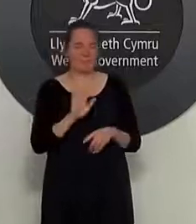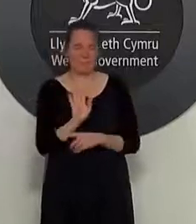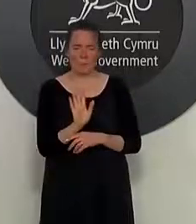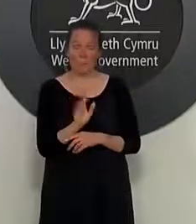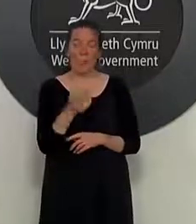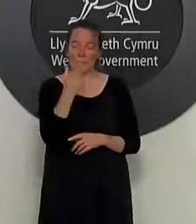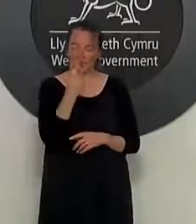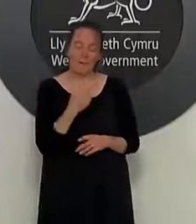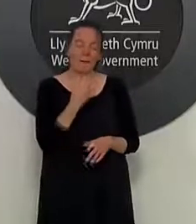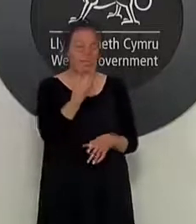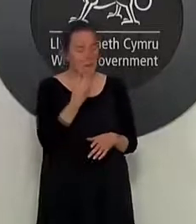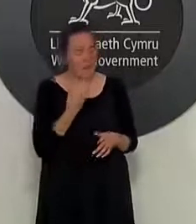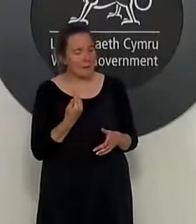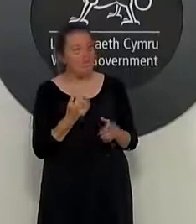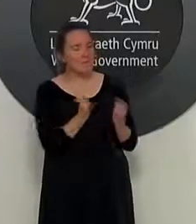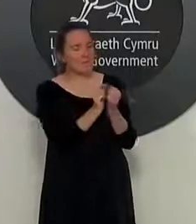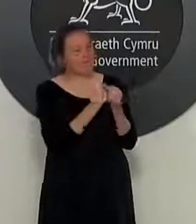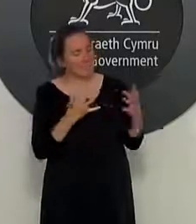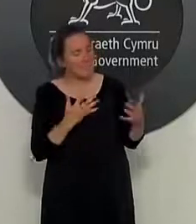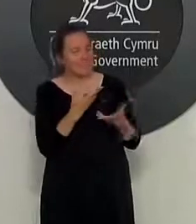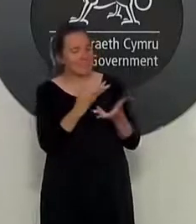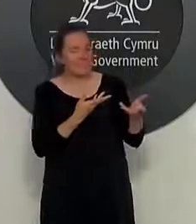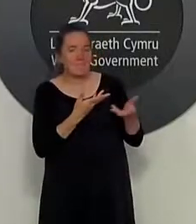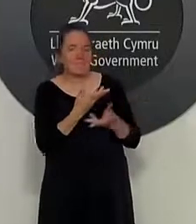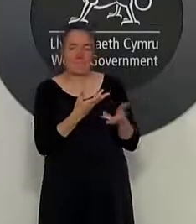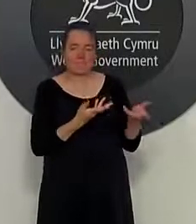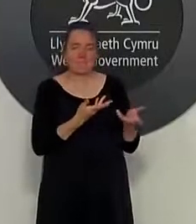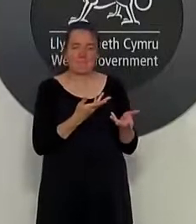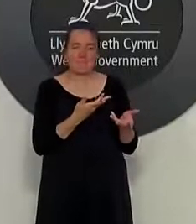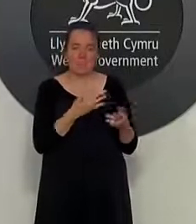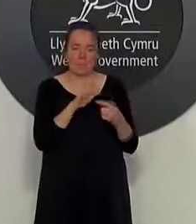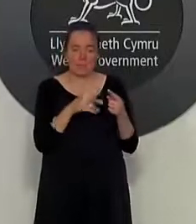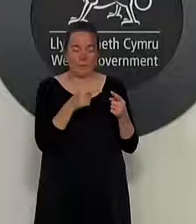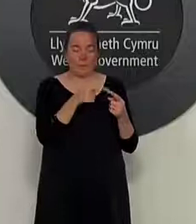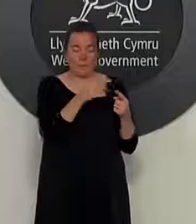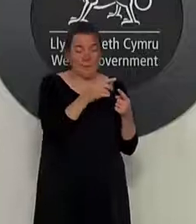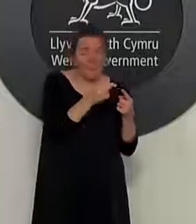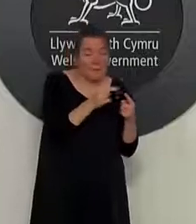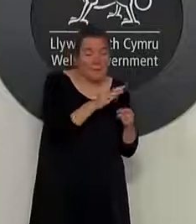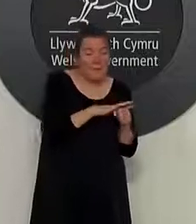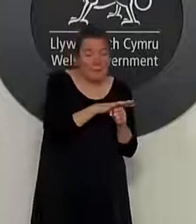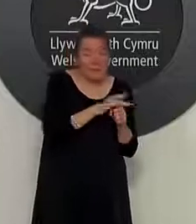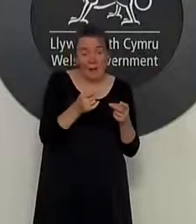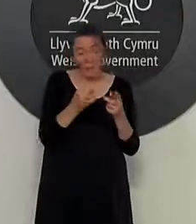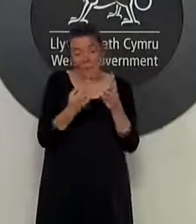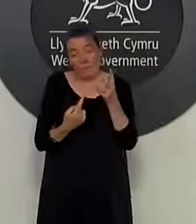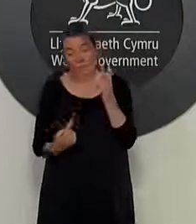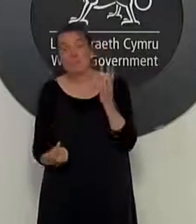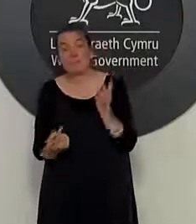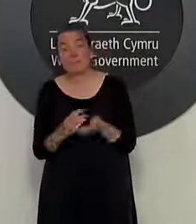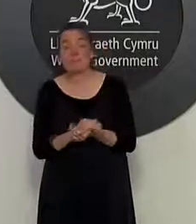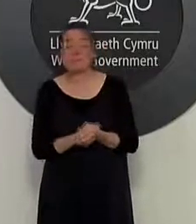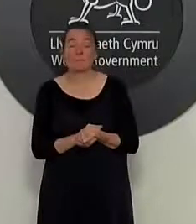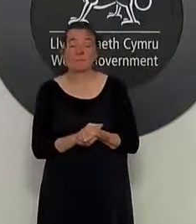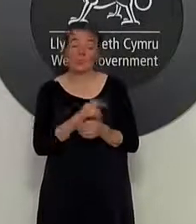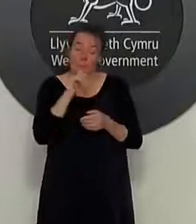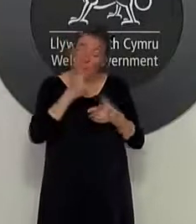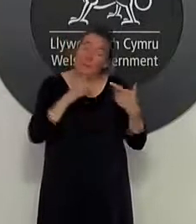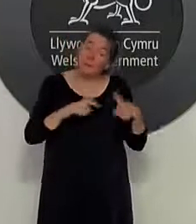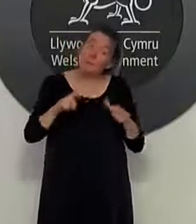disagreement in the area that I just referred to, and in other areas, and we will